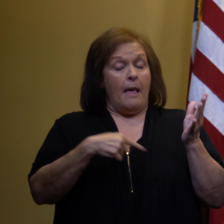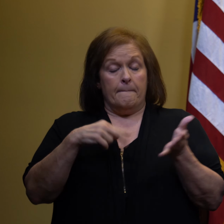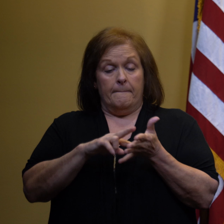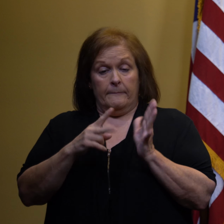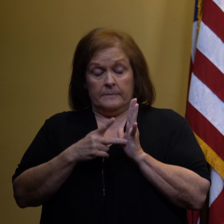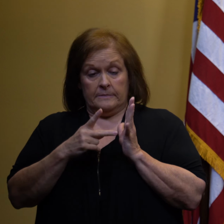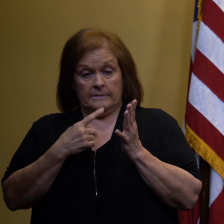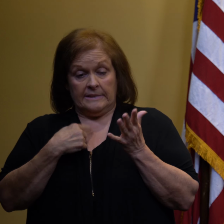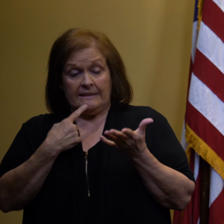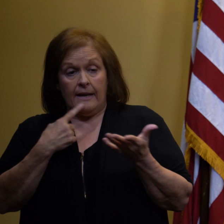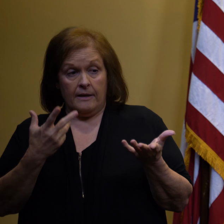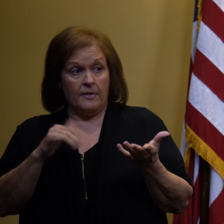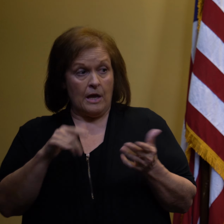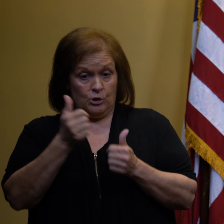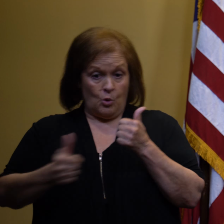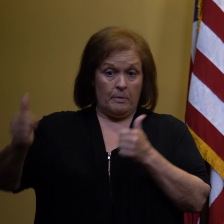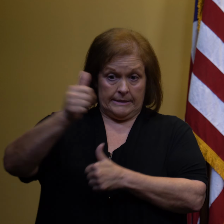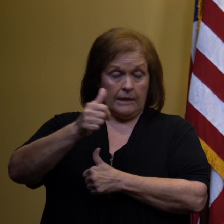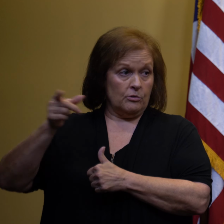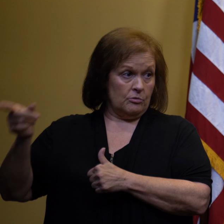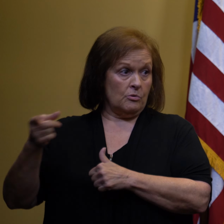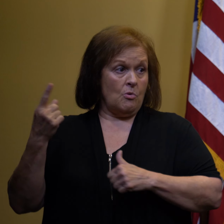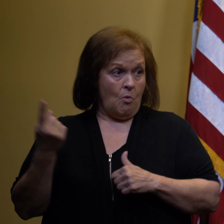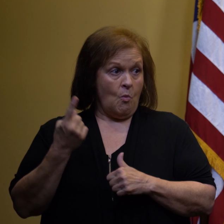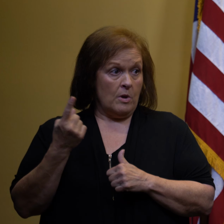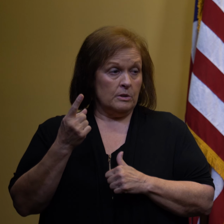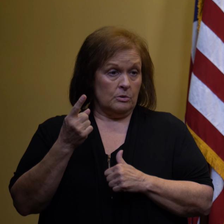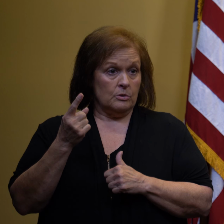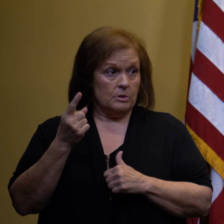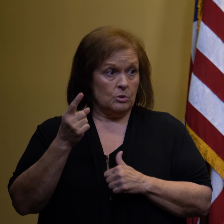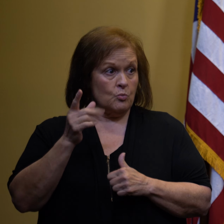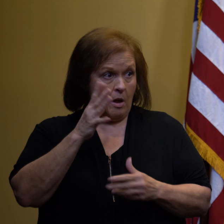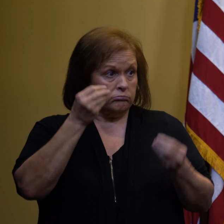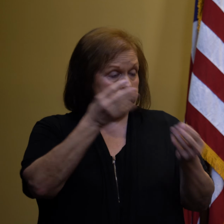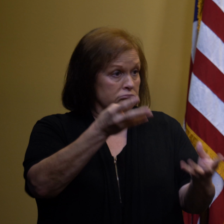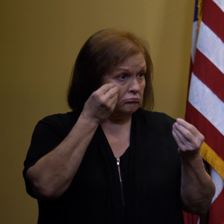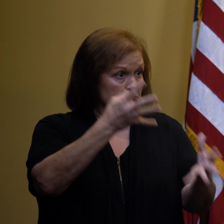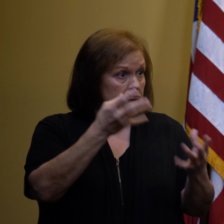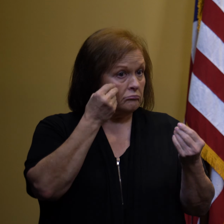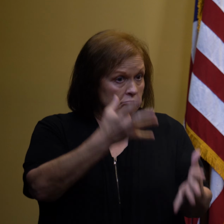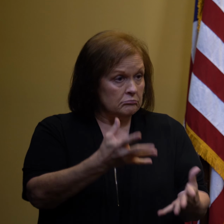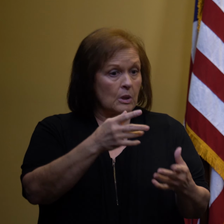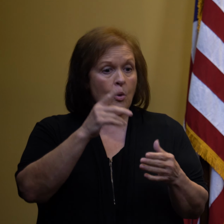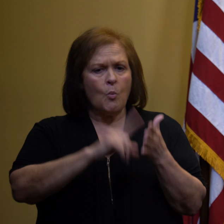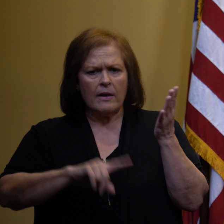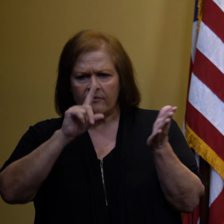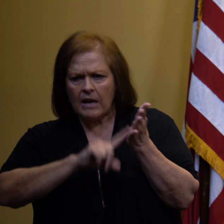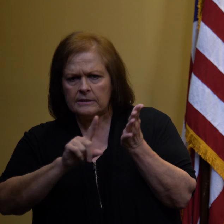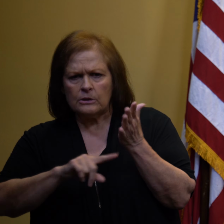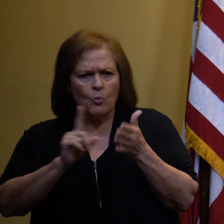said was the superintendent, as always, will give you updates relative to